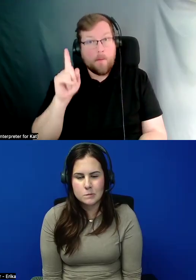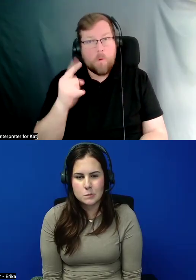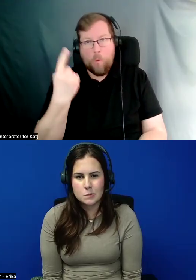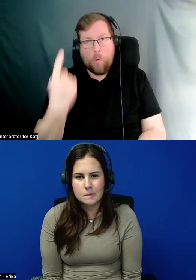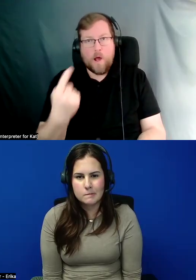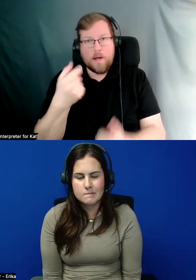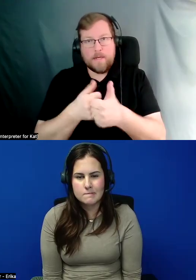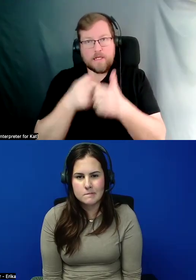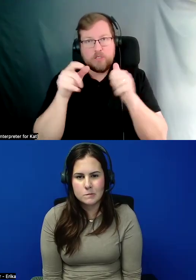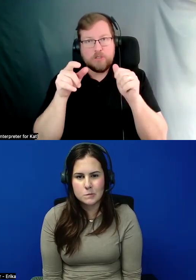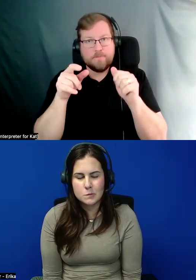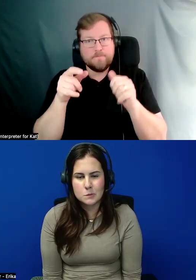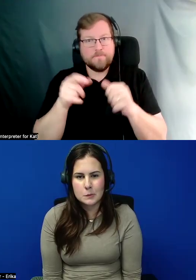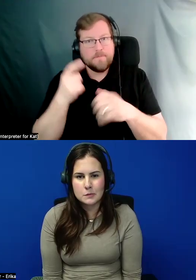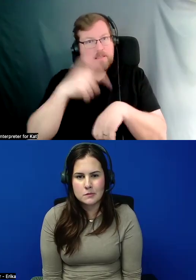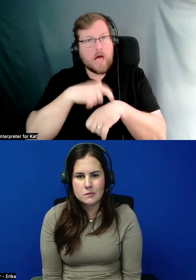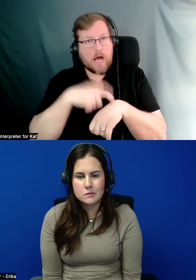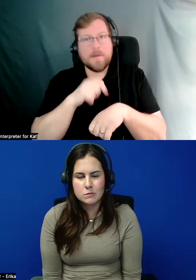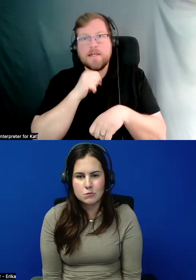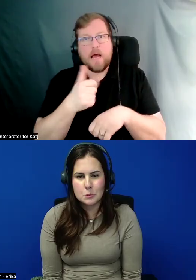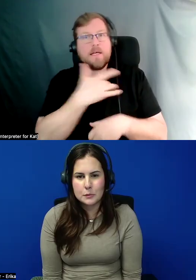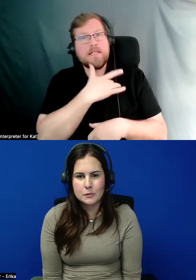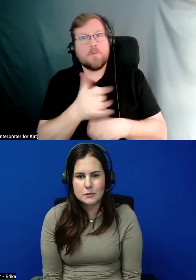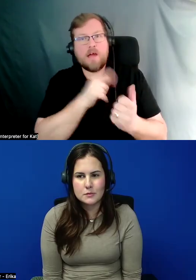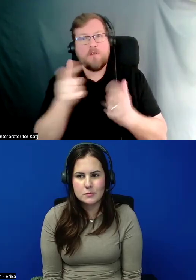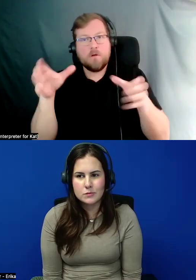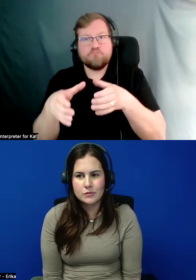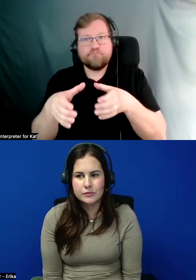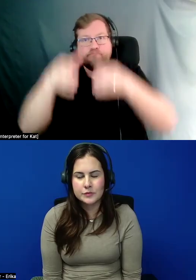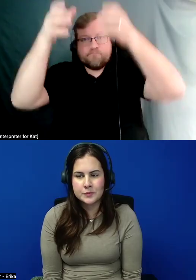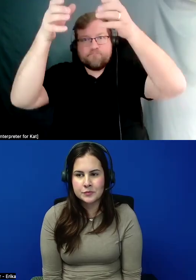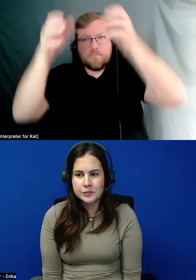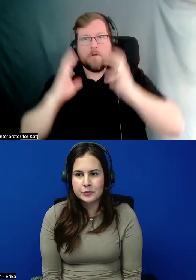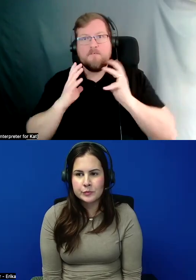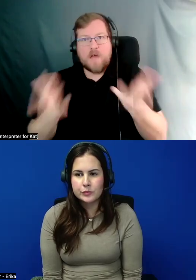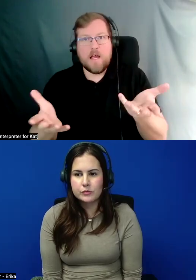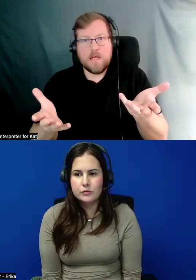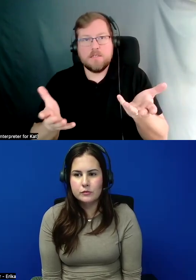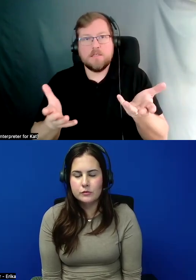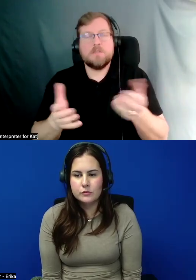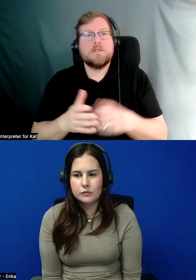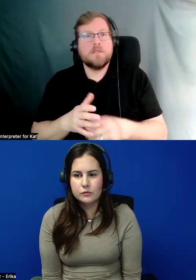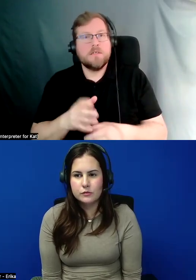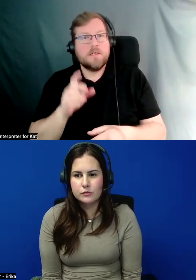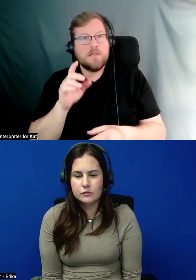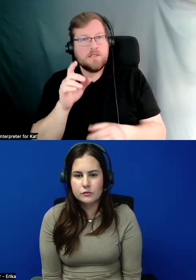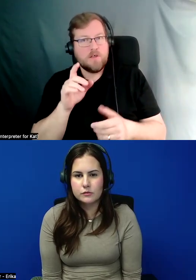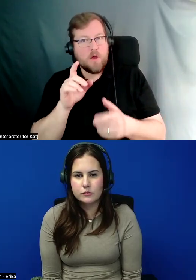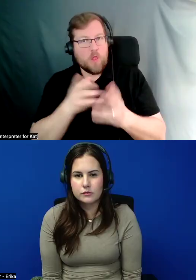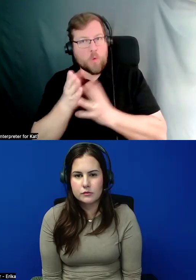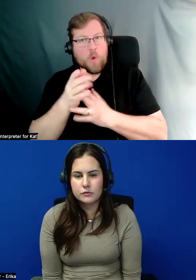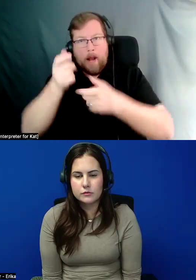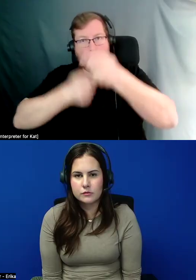not like a typical okay, hop in, 5 people, and then do a pulley system all the way up to the